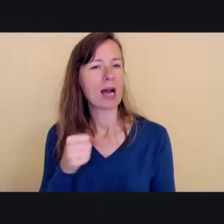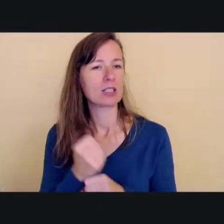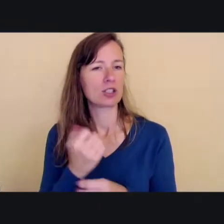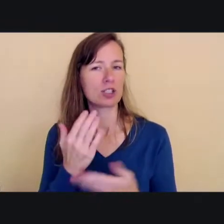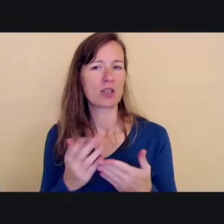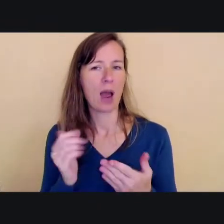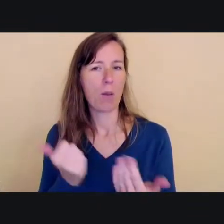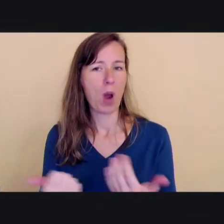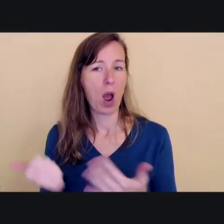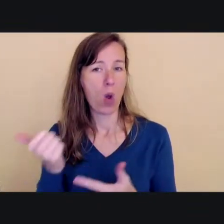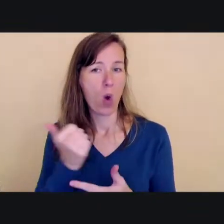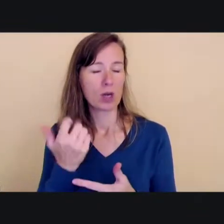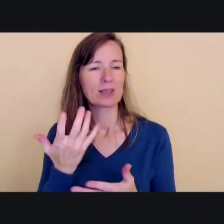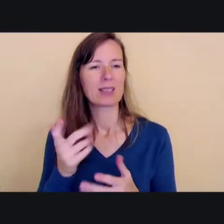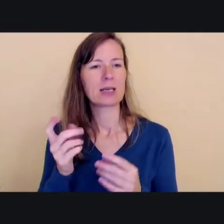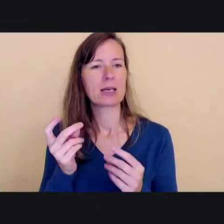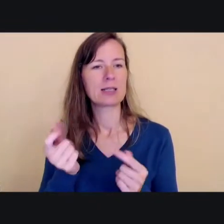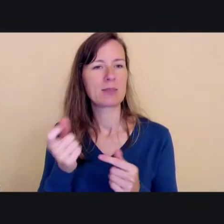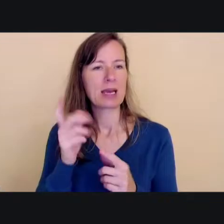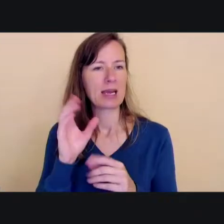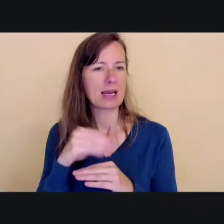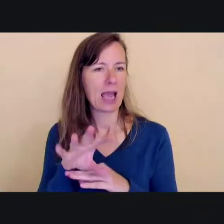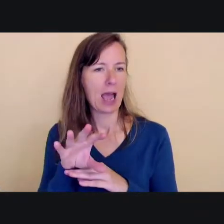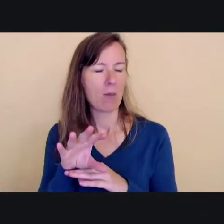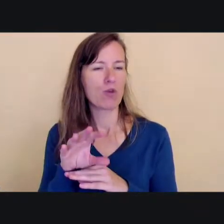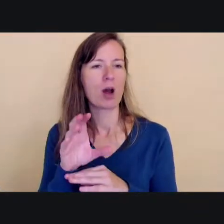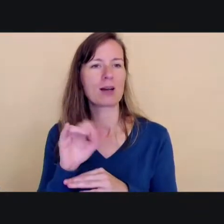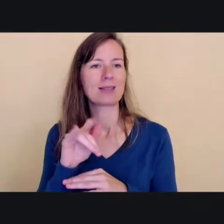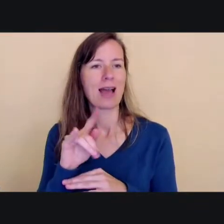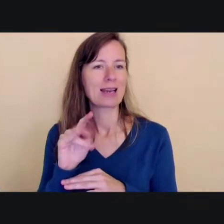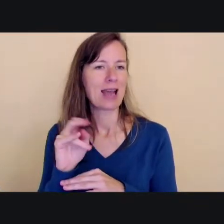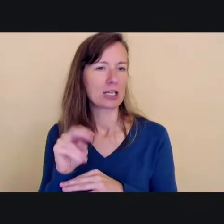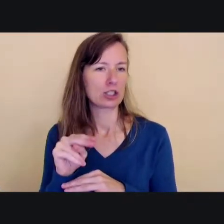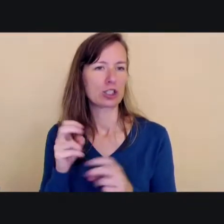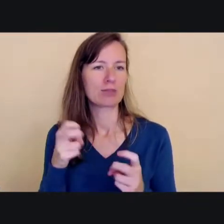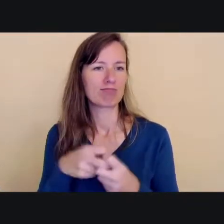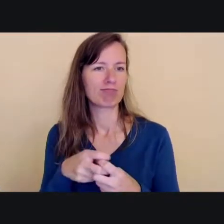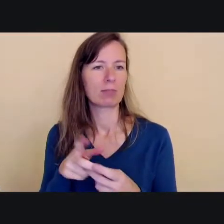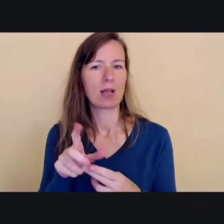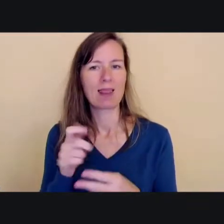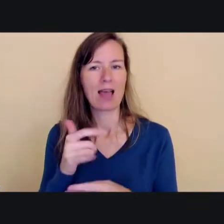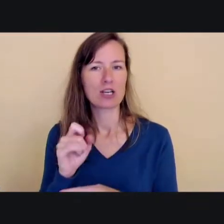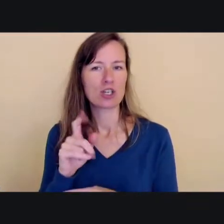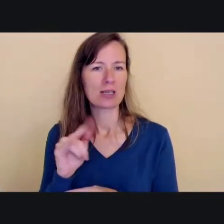camera citation legislation, maglev, which obviously has had some